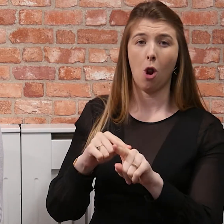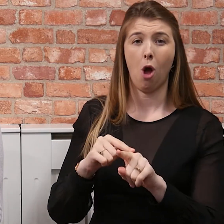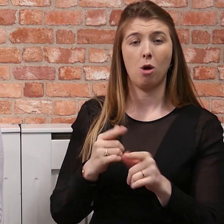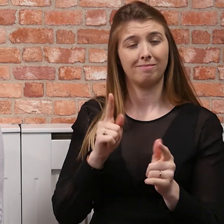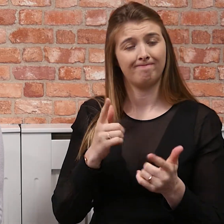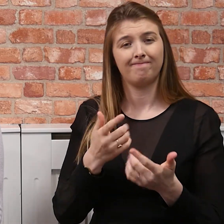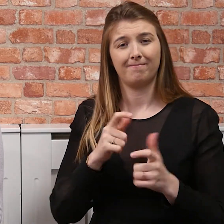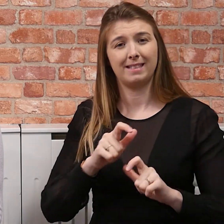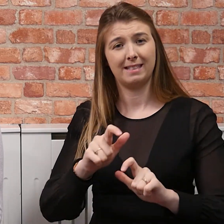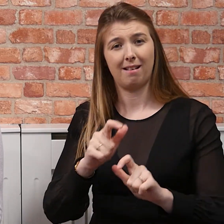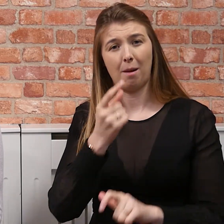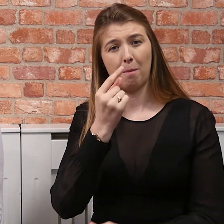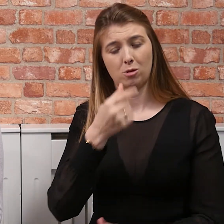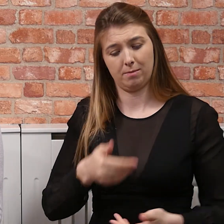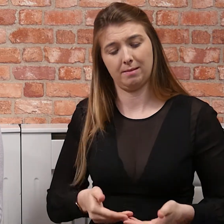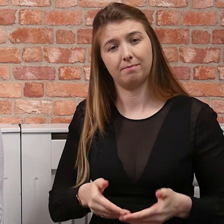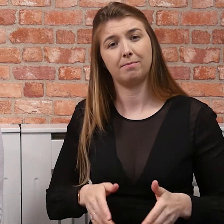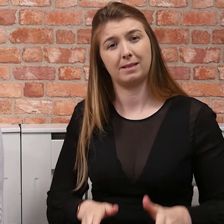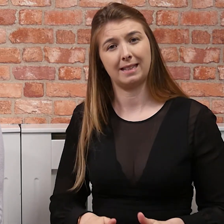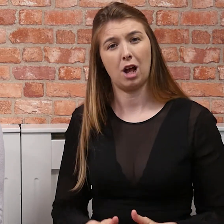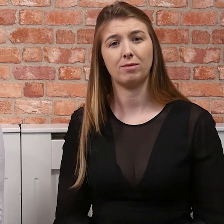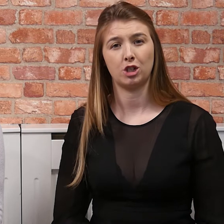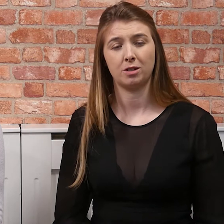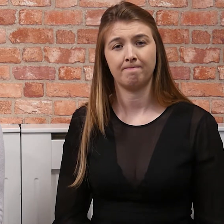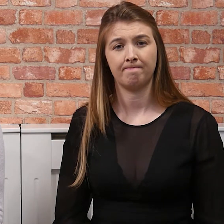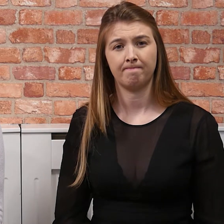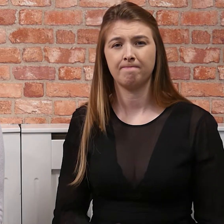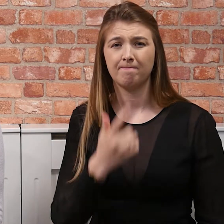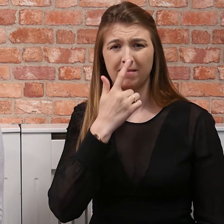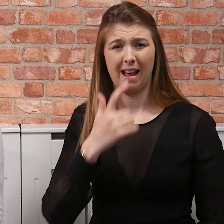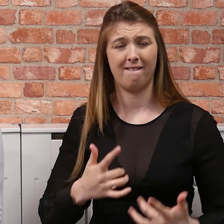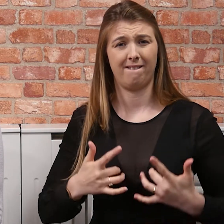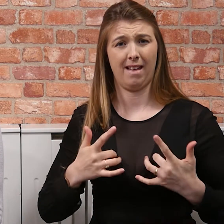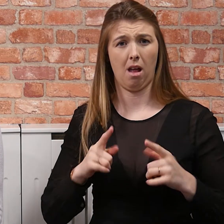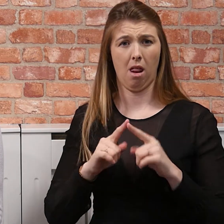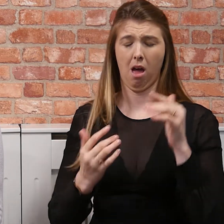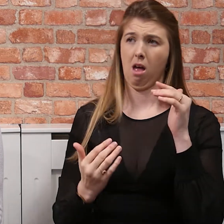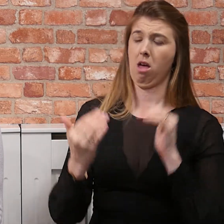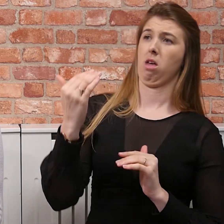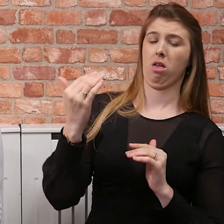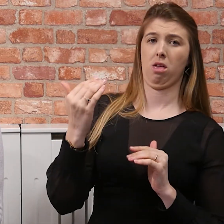can still have a miscarriage. It can feel very unfair.